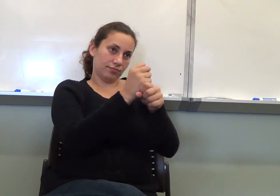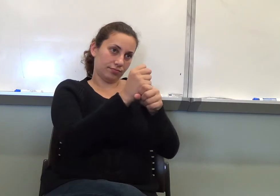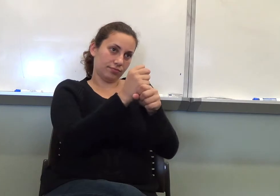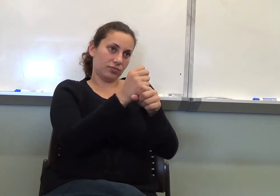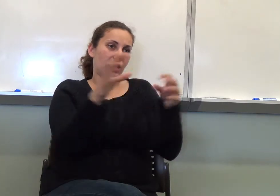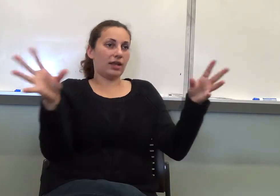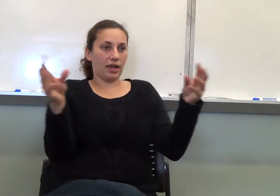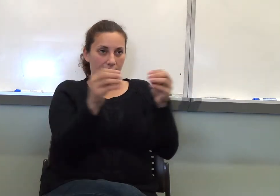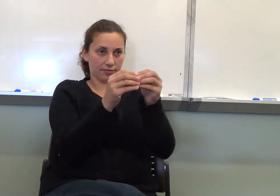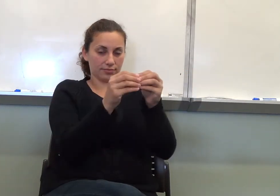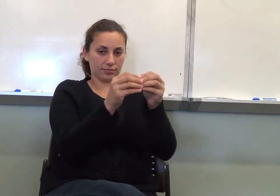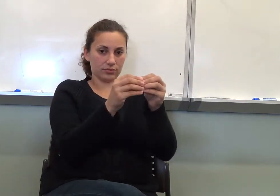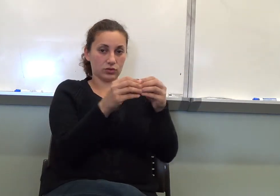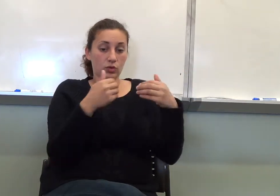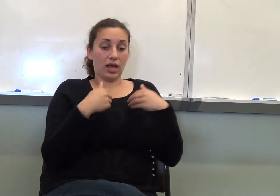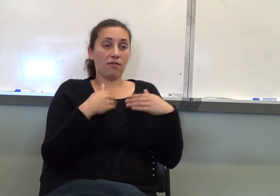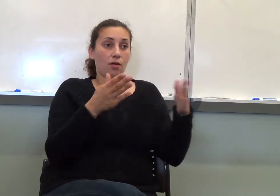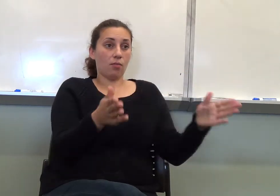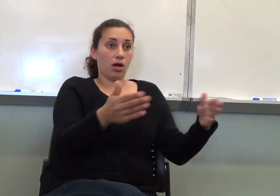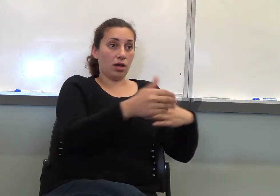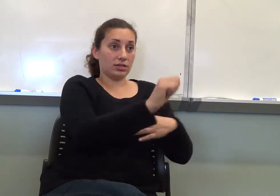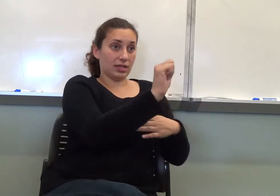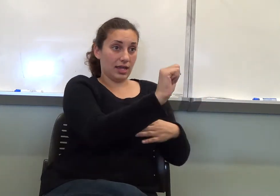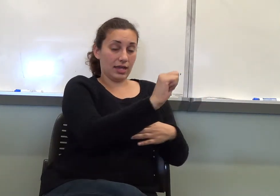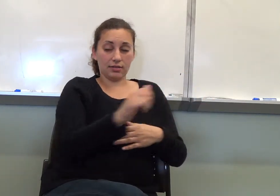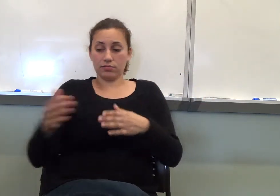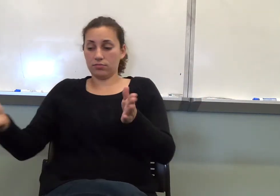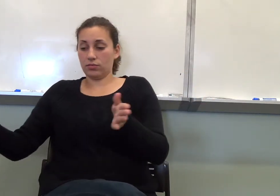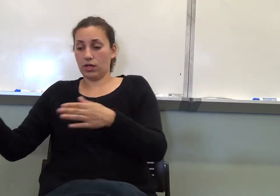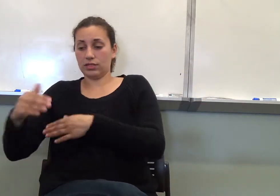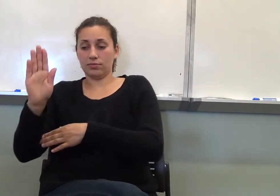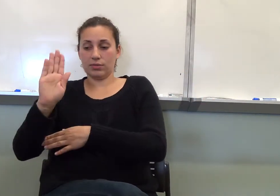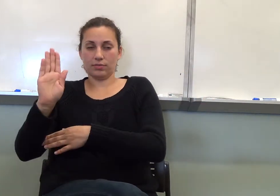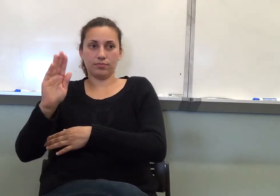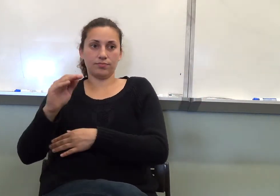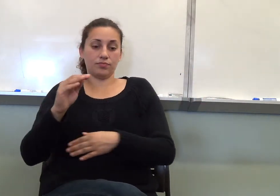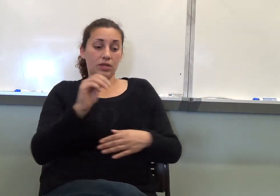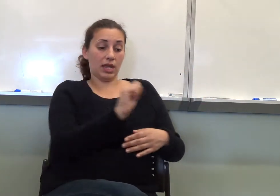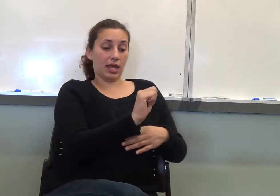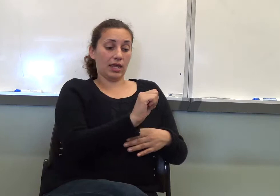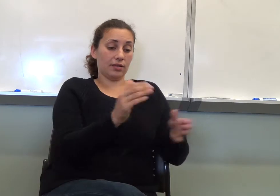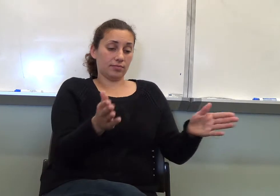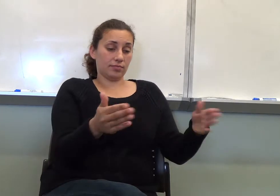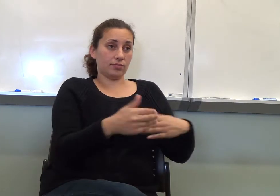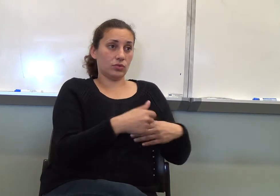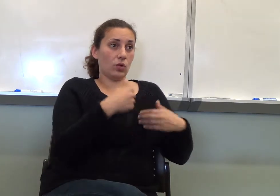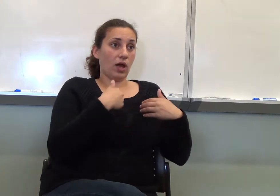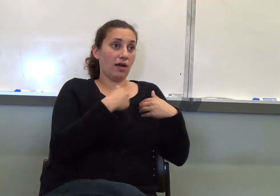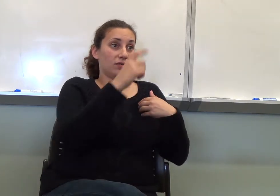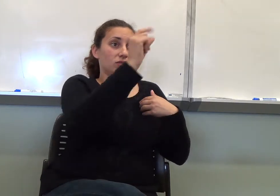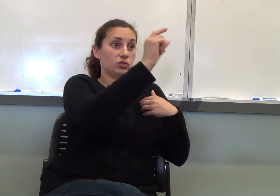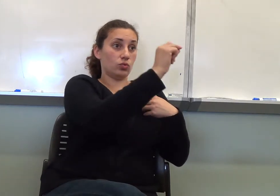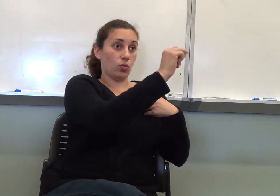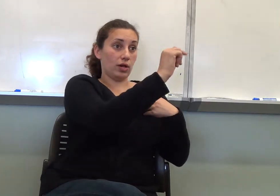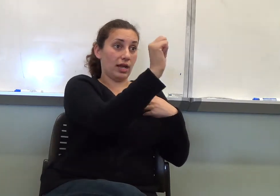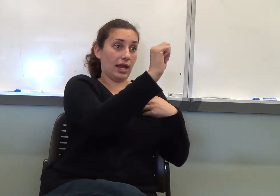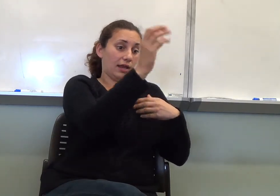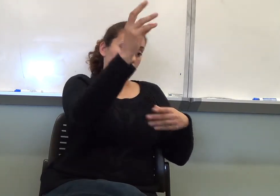So we've got an a box and a b box. We're going to put 20 of these a's in there, but we're going to put a negative 12 in there. Think of changing that to addition